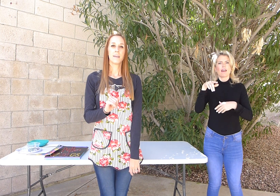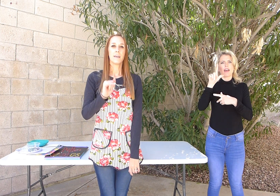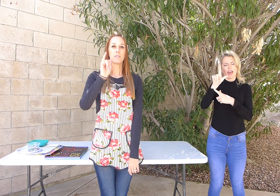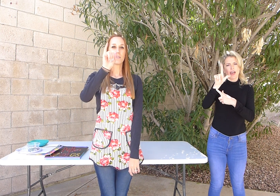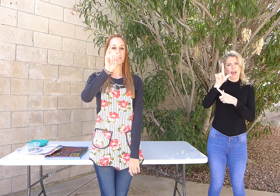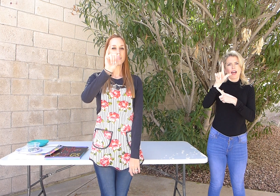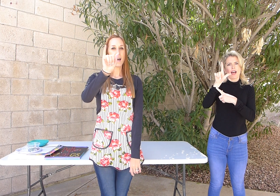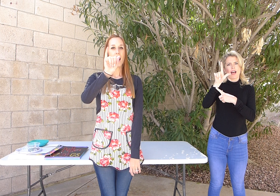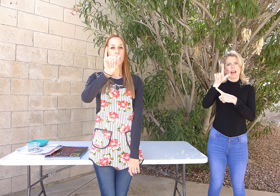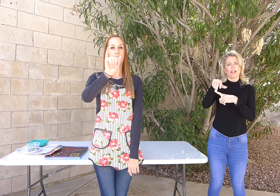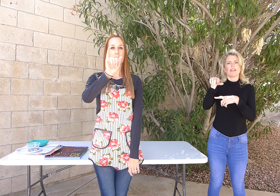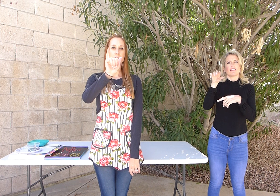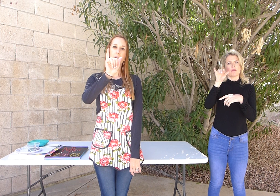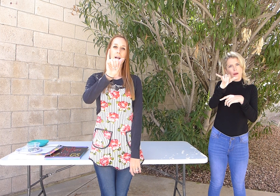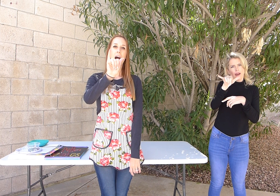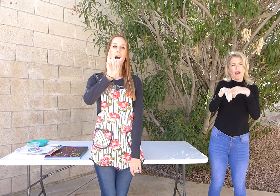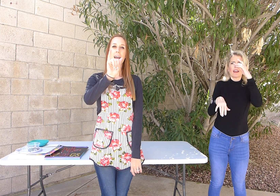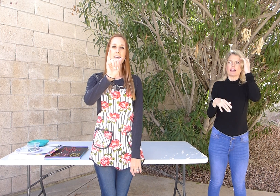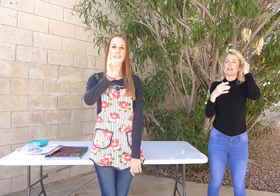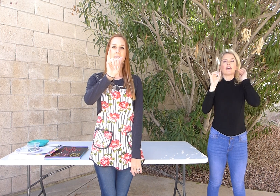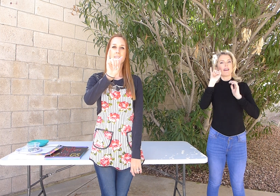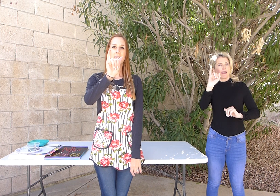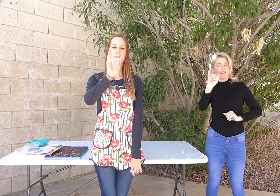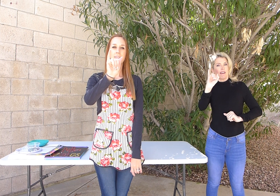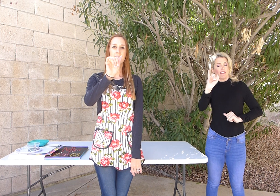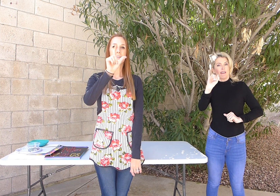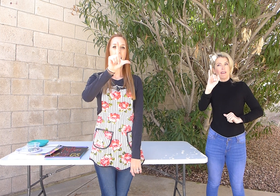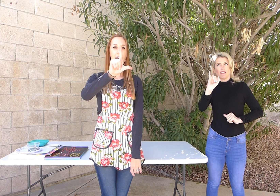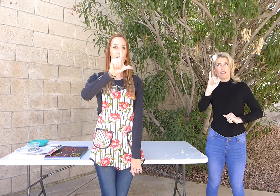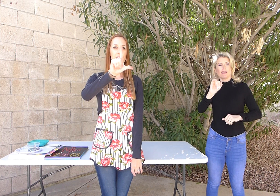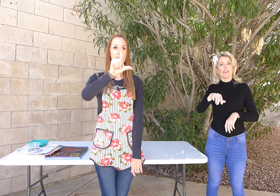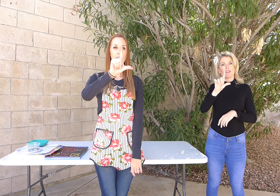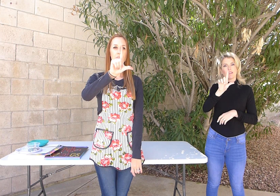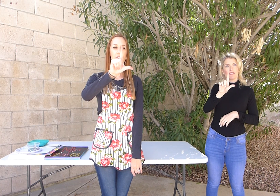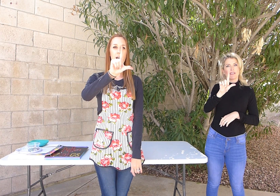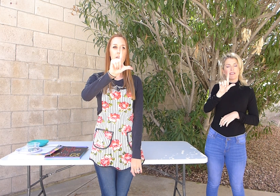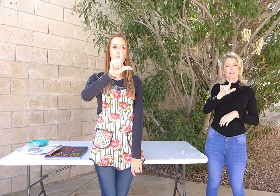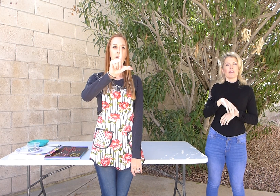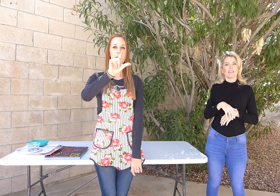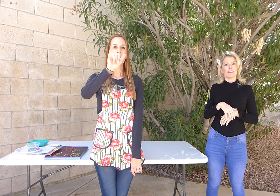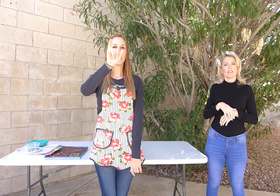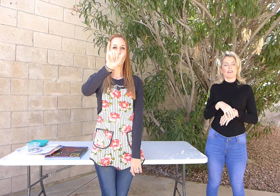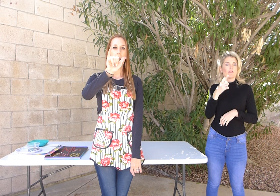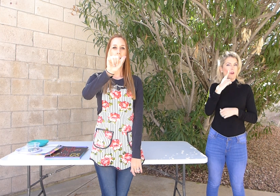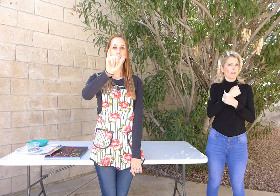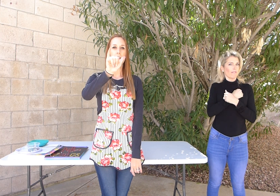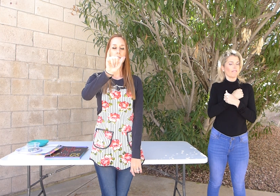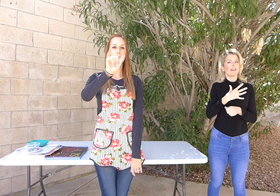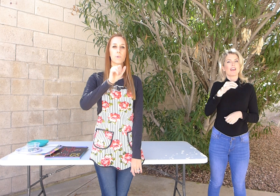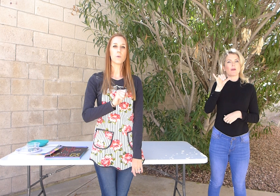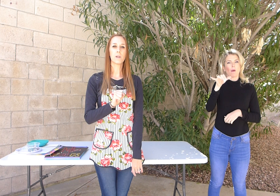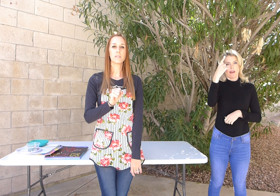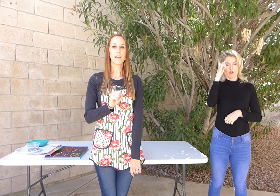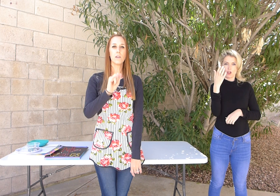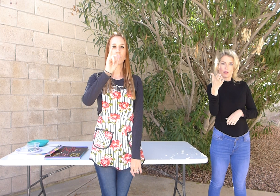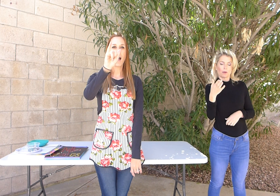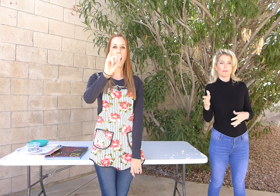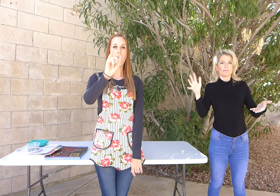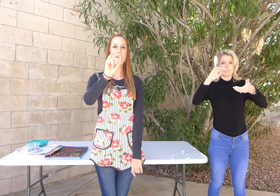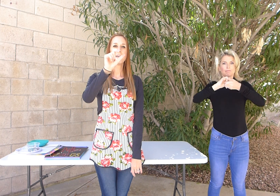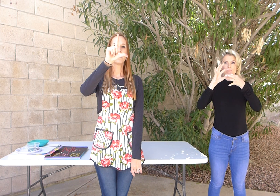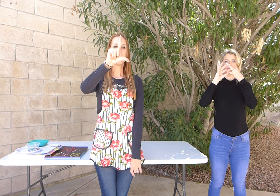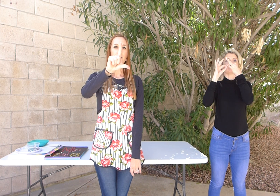together. So this is the fingerspell I, L for love, and Y for you. So when you put it together,